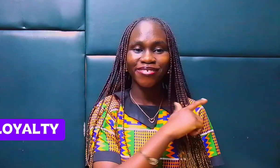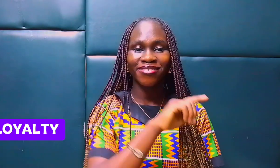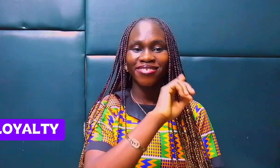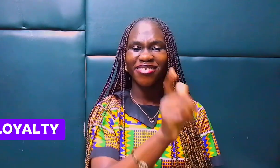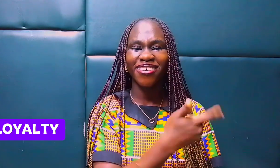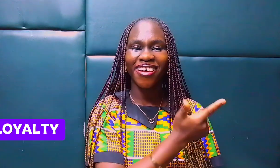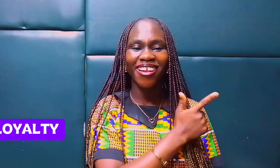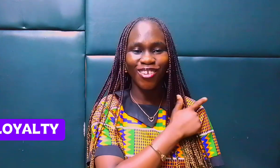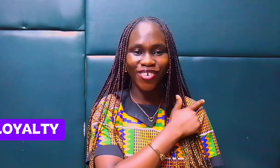Loyal.